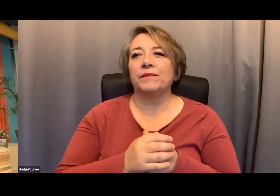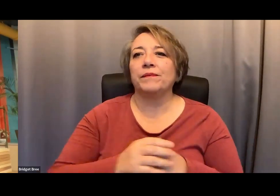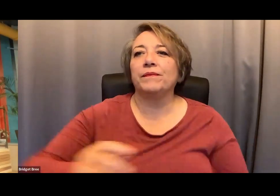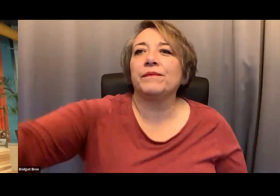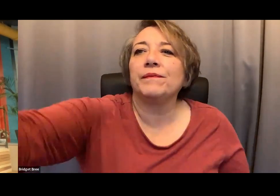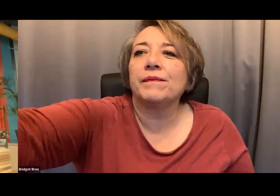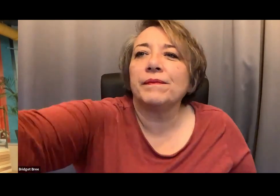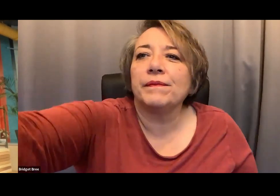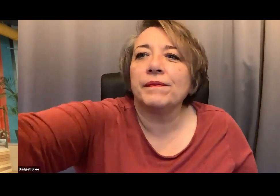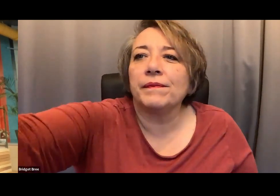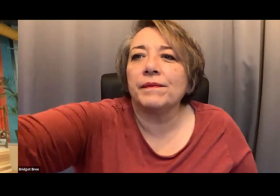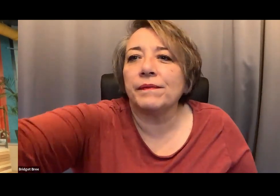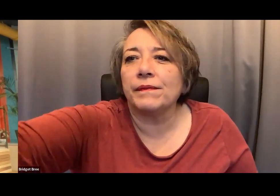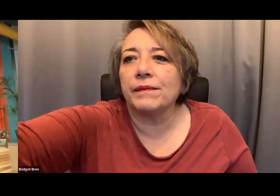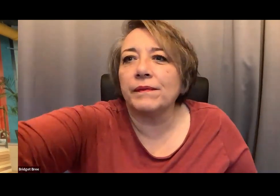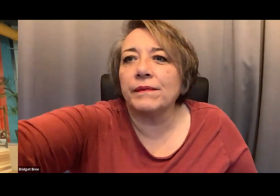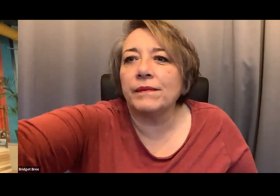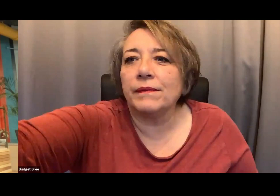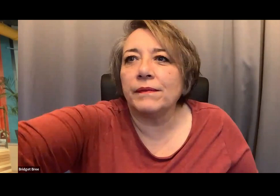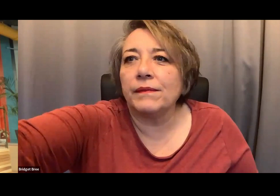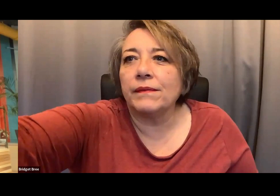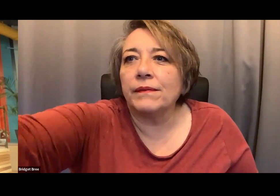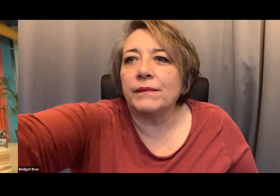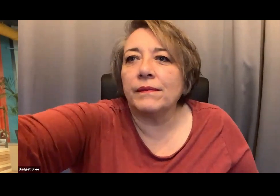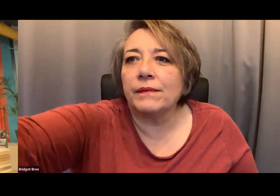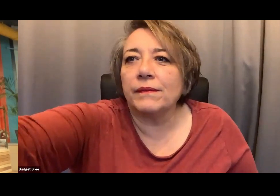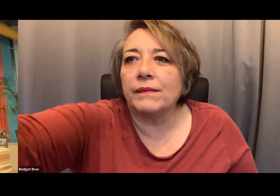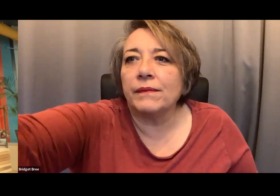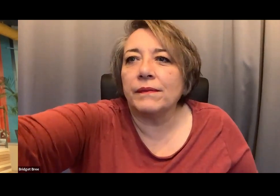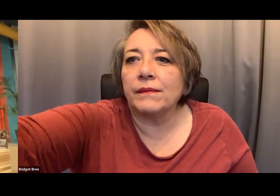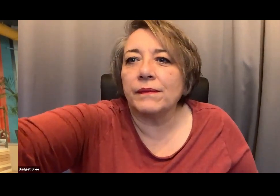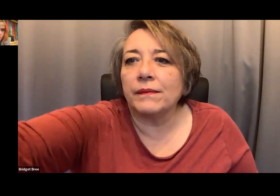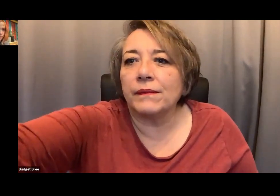my screen, hopefully.